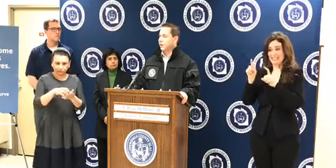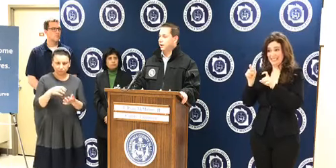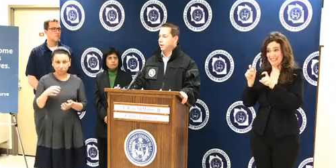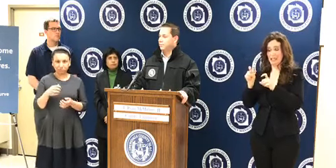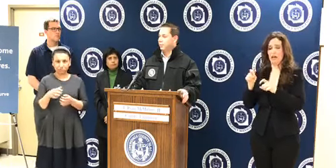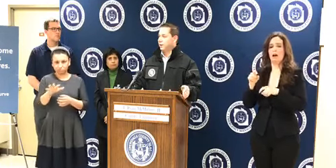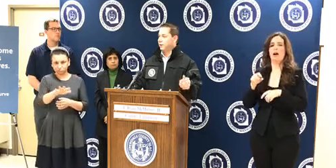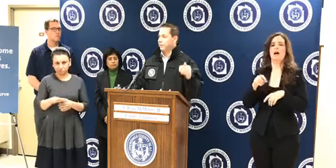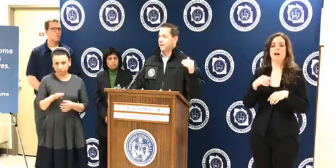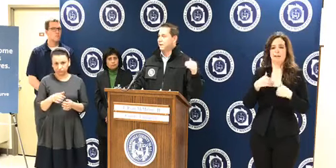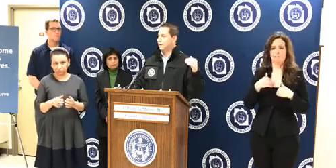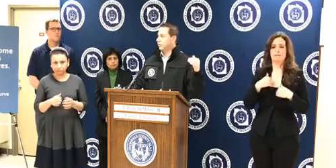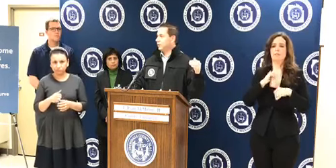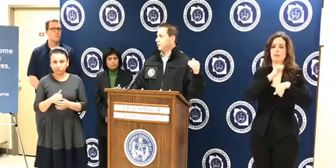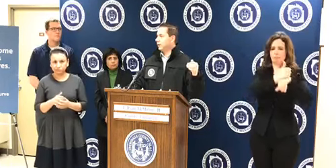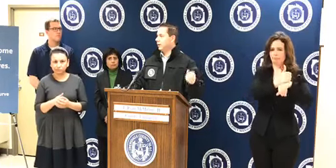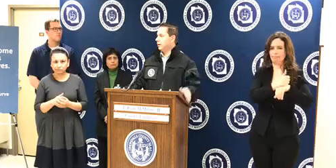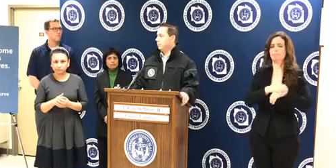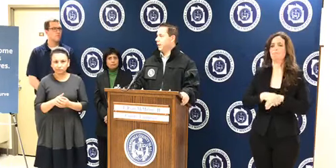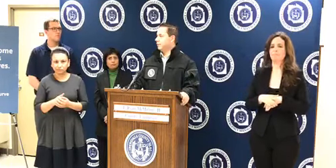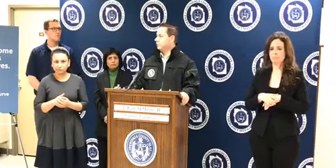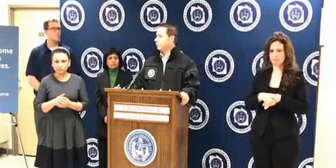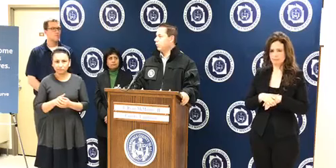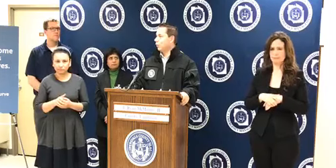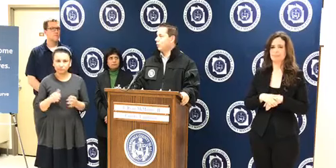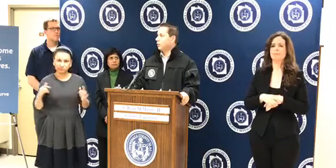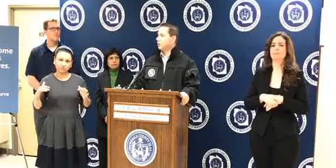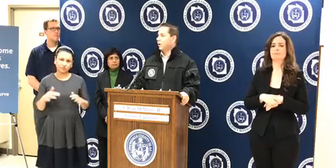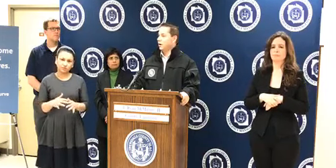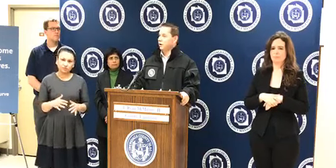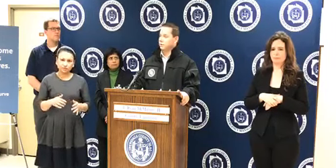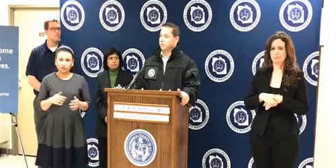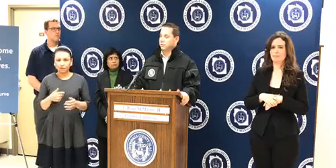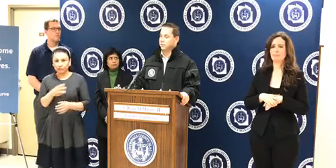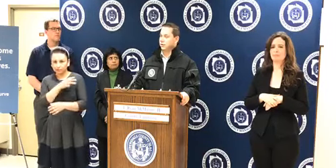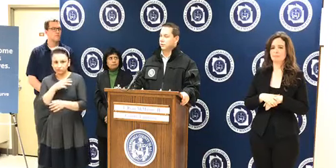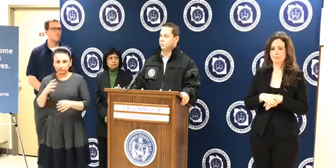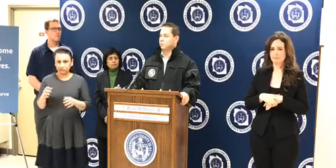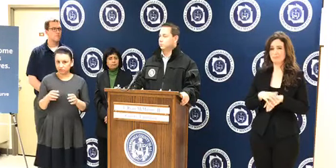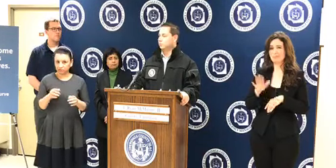started implementing the mass gathering bans before